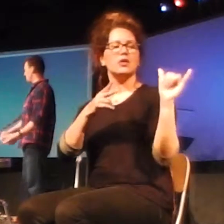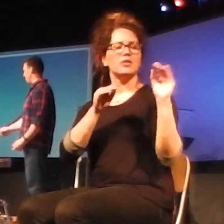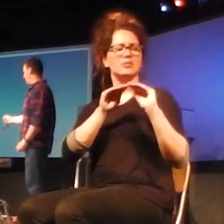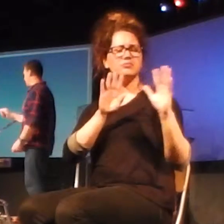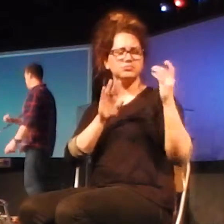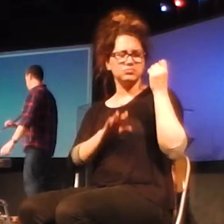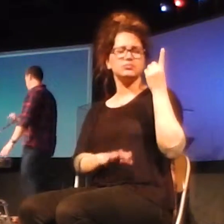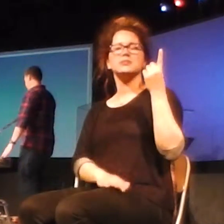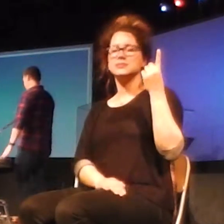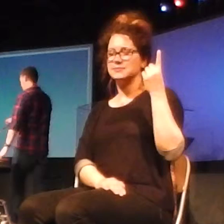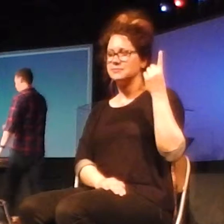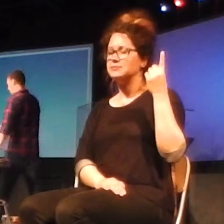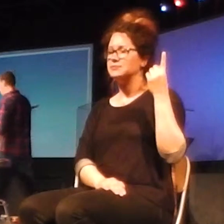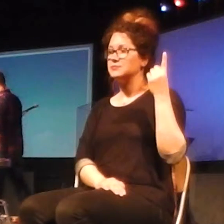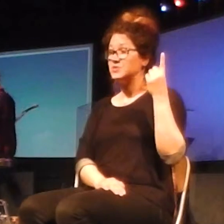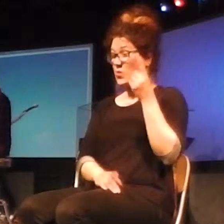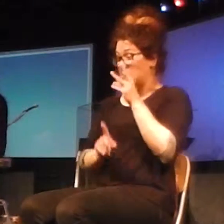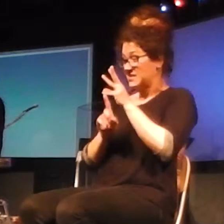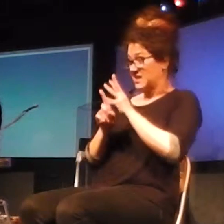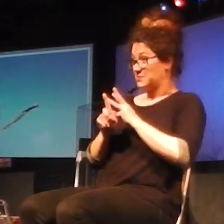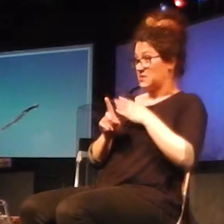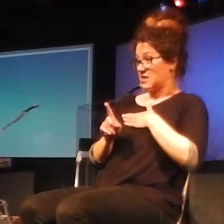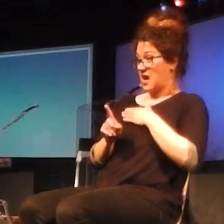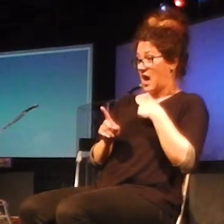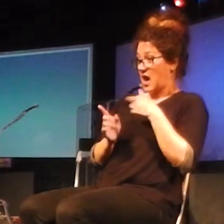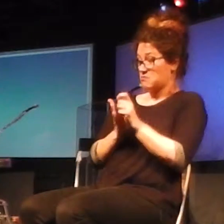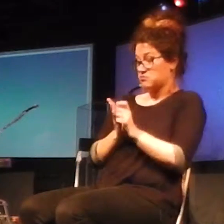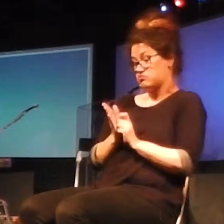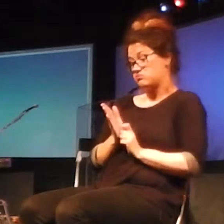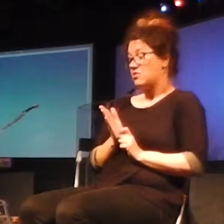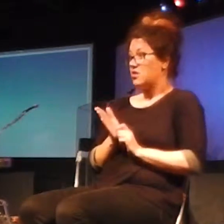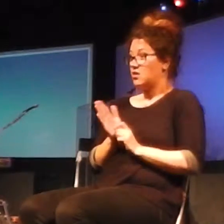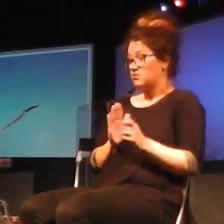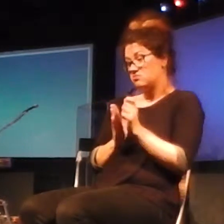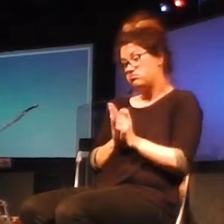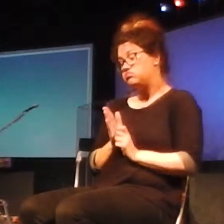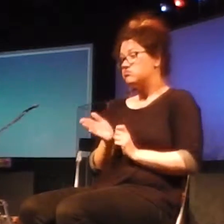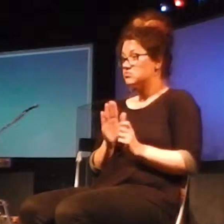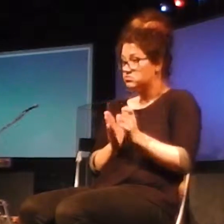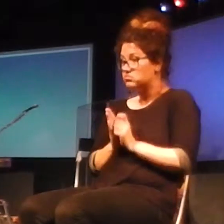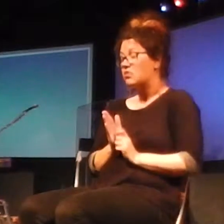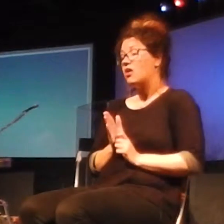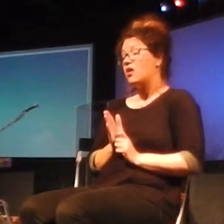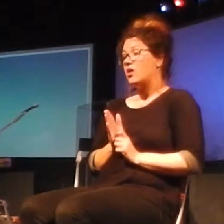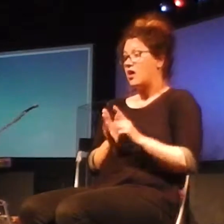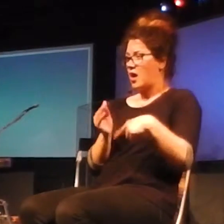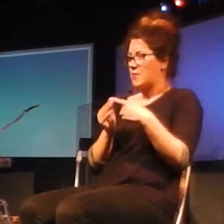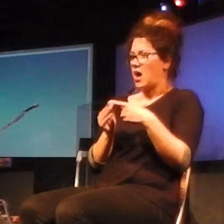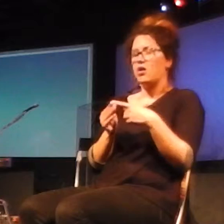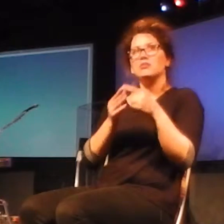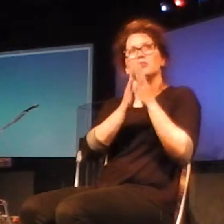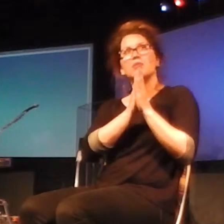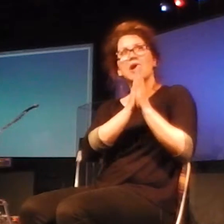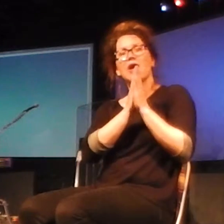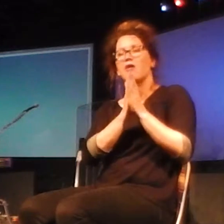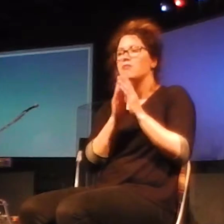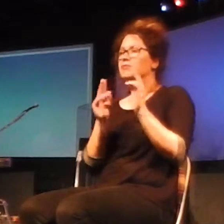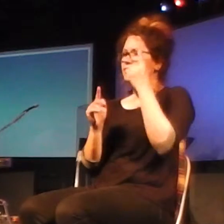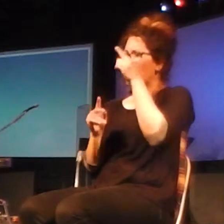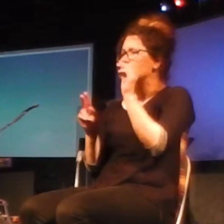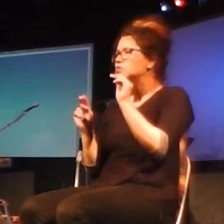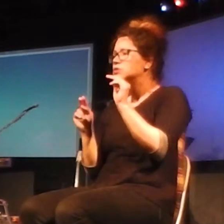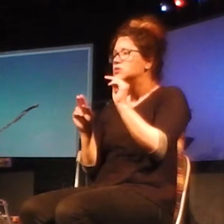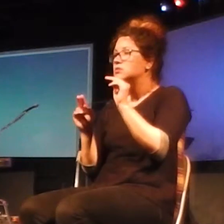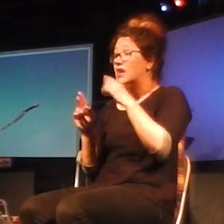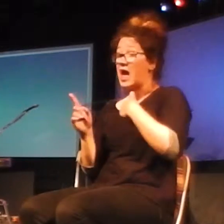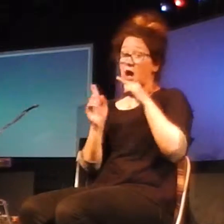So for 6 months, my journal was filled with the prayer of indifference. Over and over, I just kept praying that through all these conversations, through all this, doctor's visits. Do you know